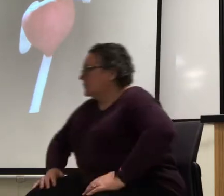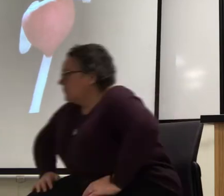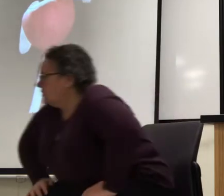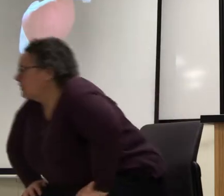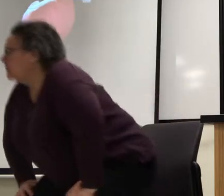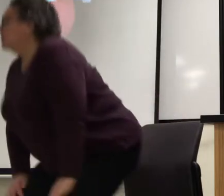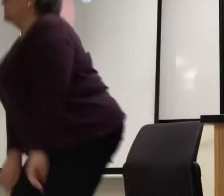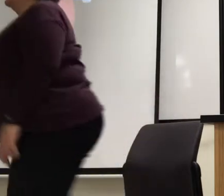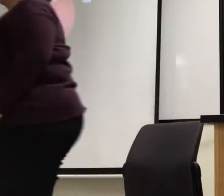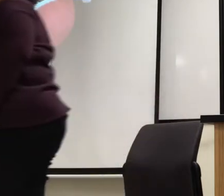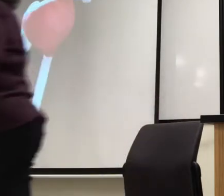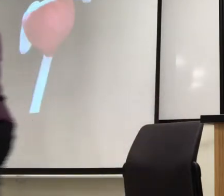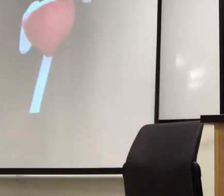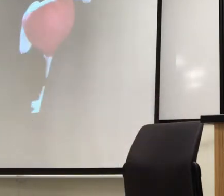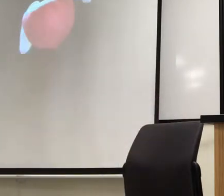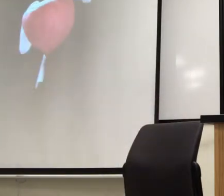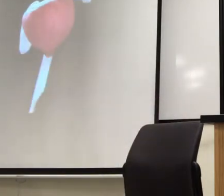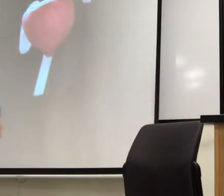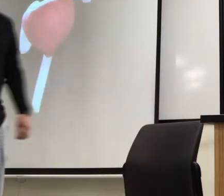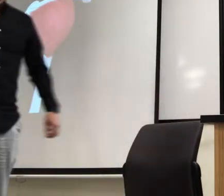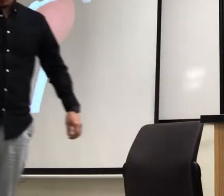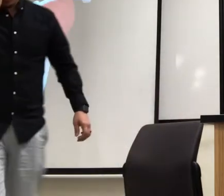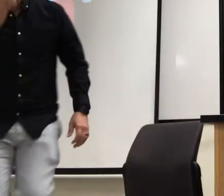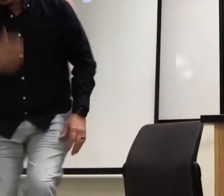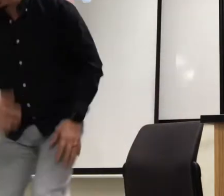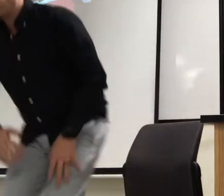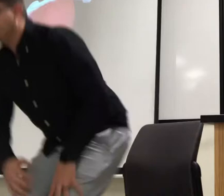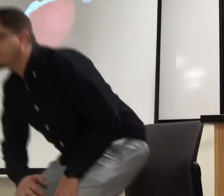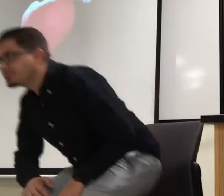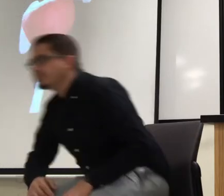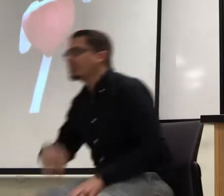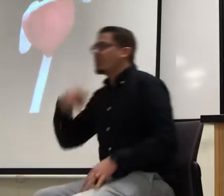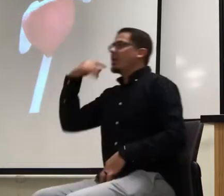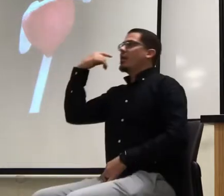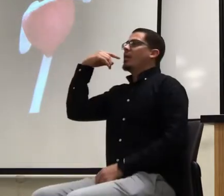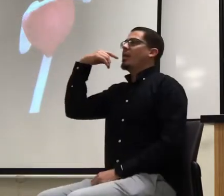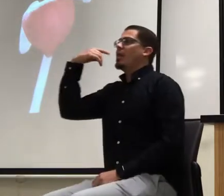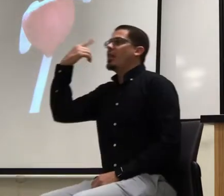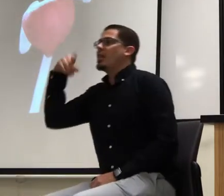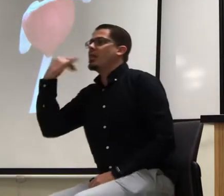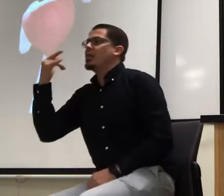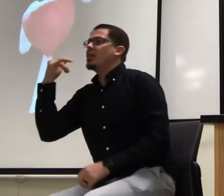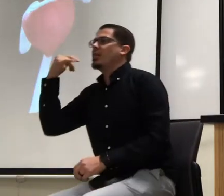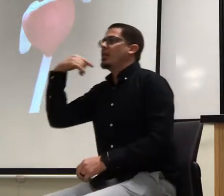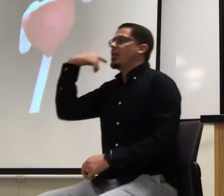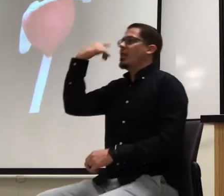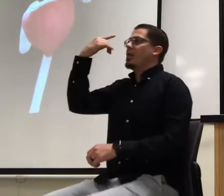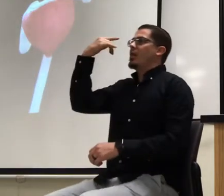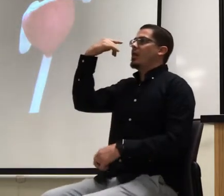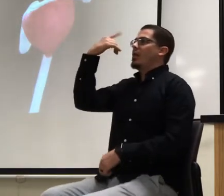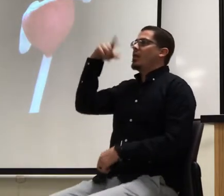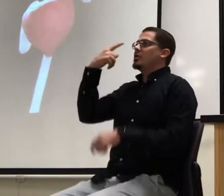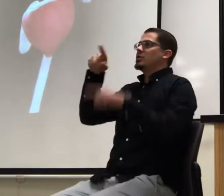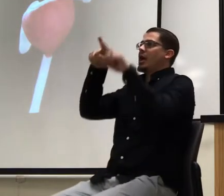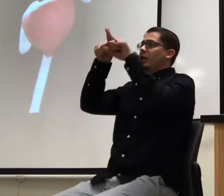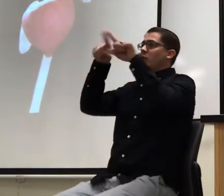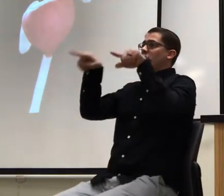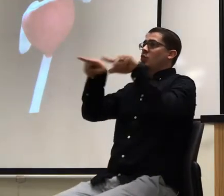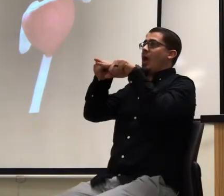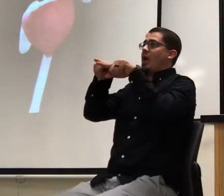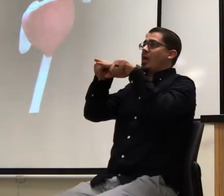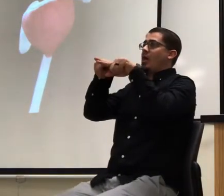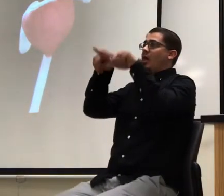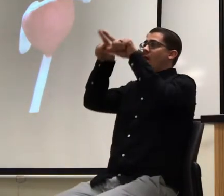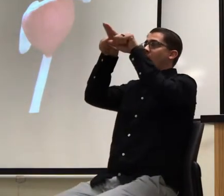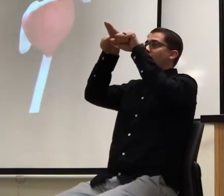There's a lateral view of deltoid. Looks like an upside down triangle. So this muscle is named for its shape. Delta is a